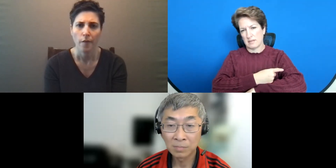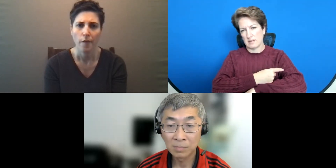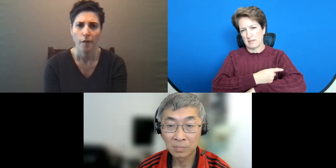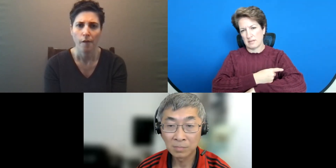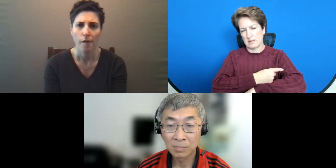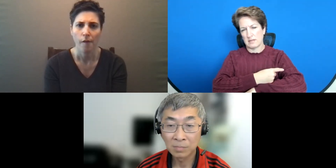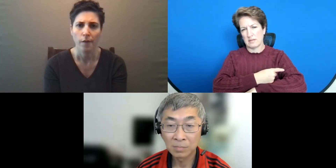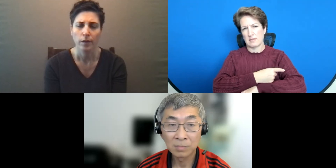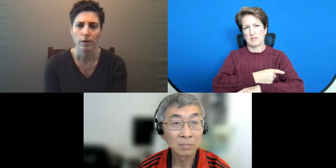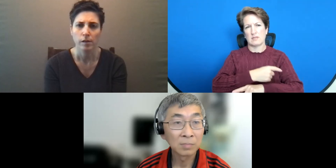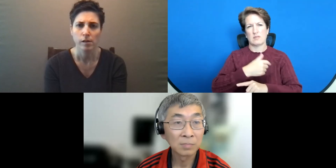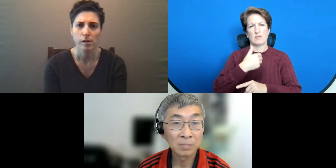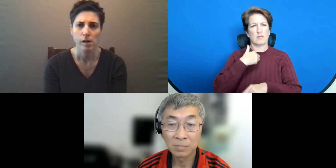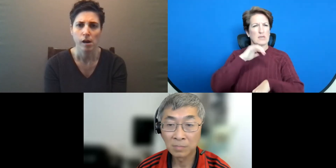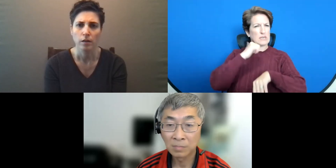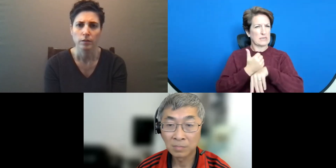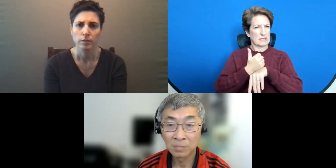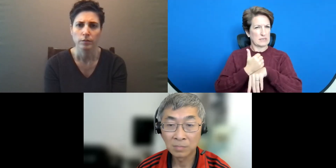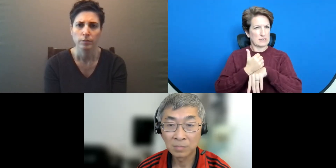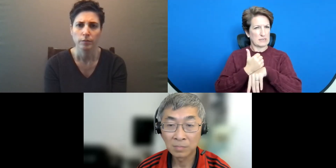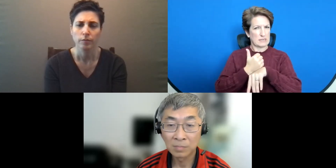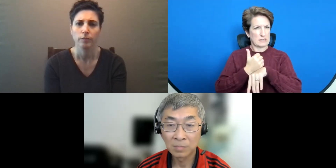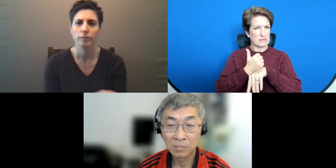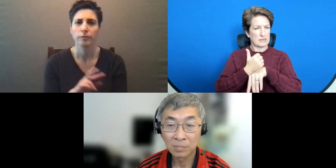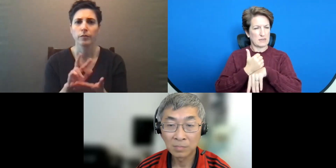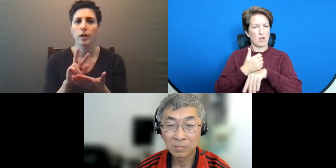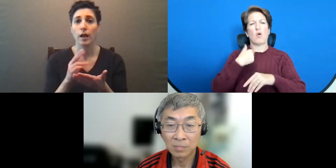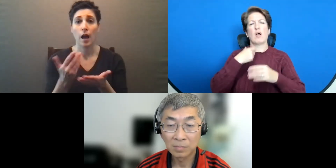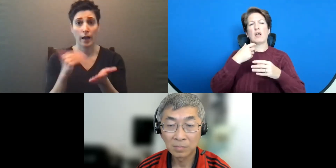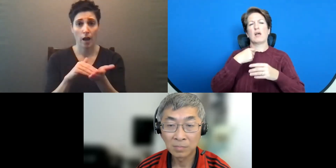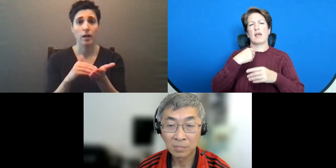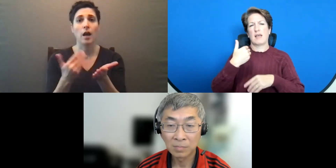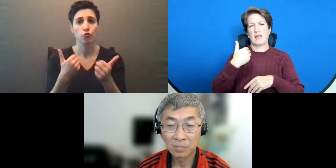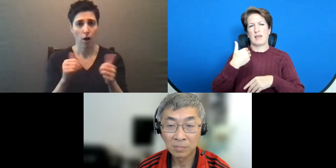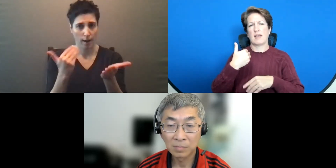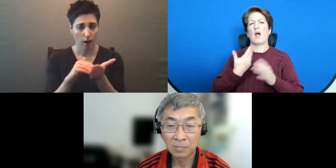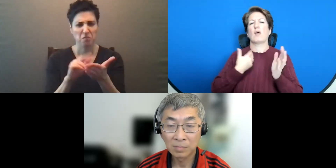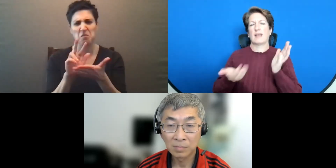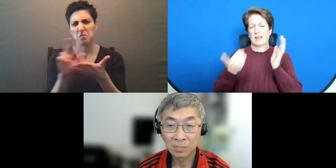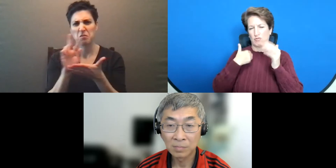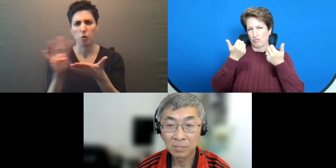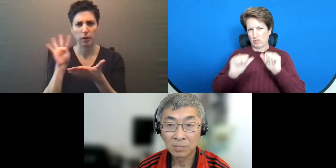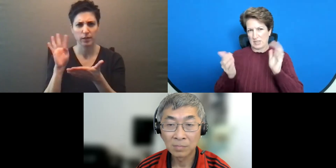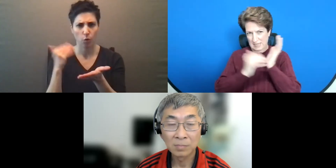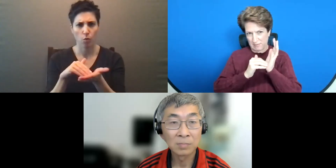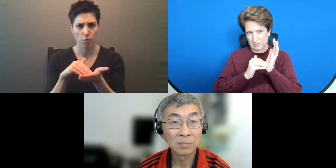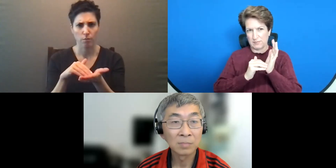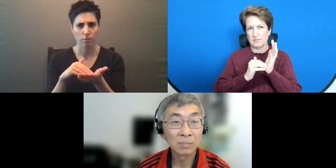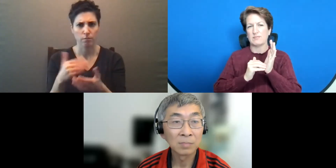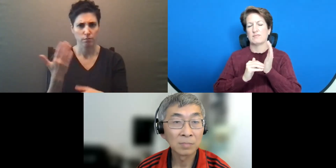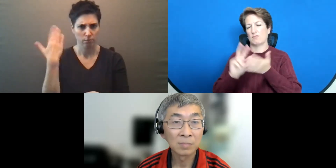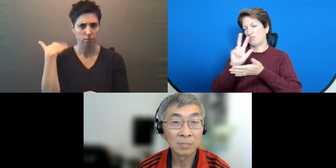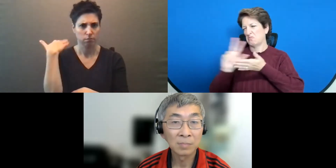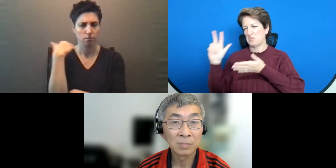back, and we say that, oh, we are giving information about the vaccine passport. They just came